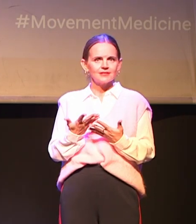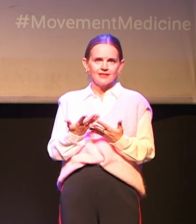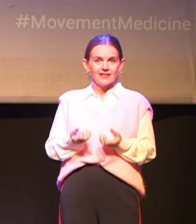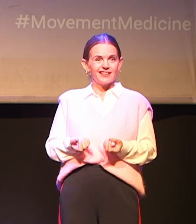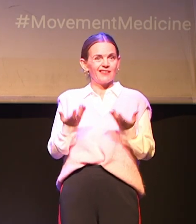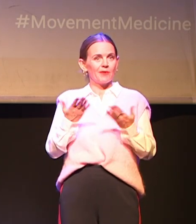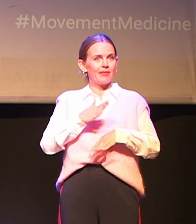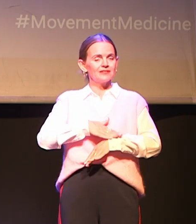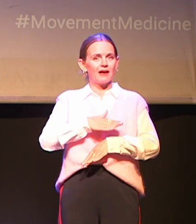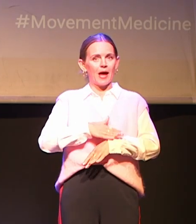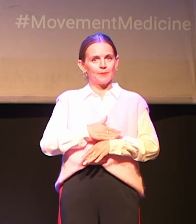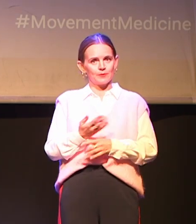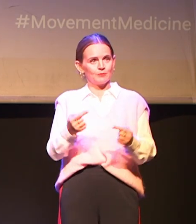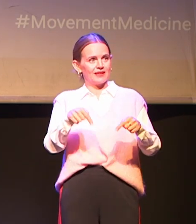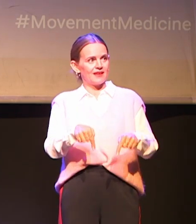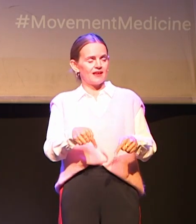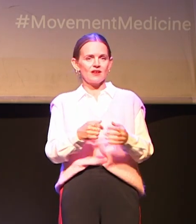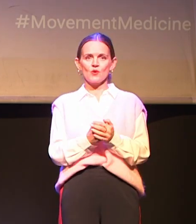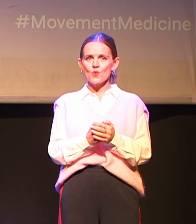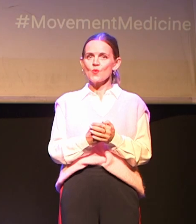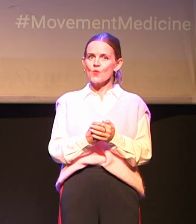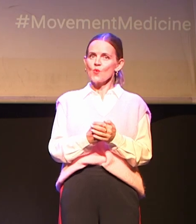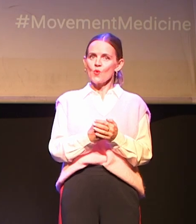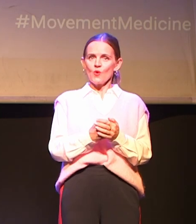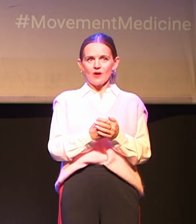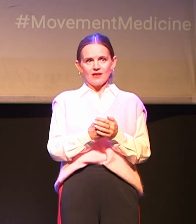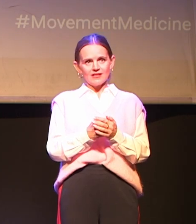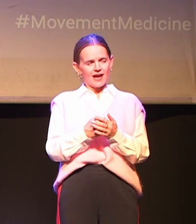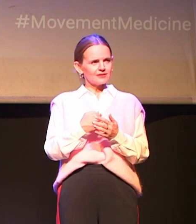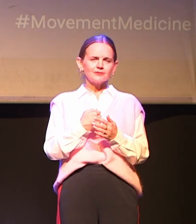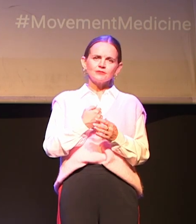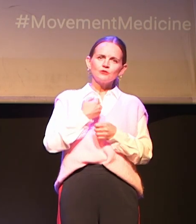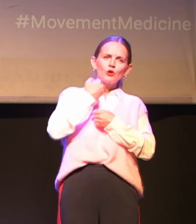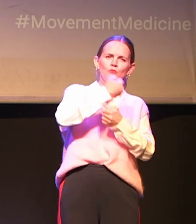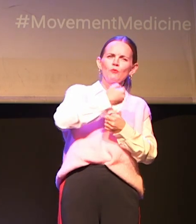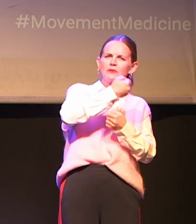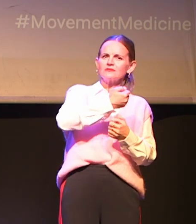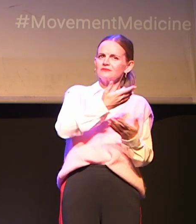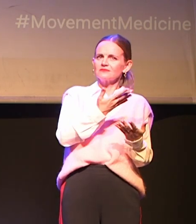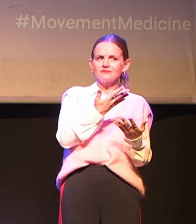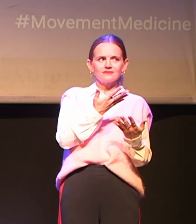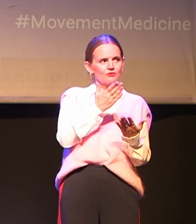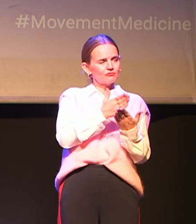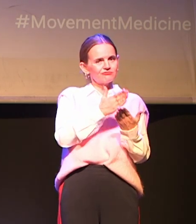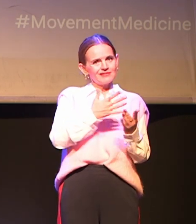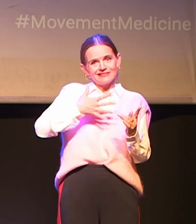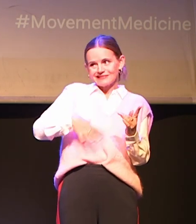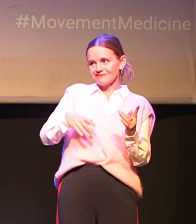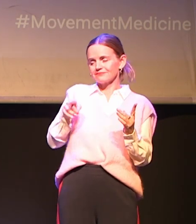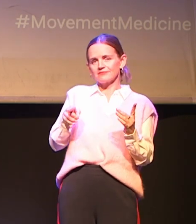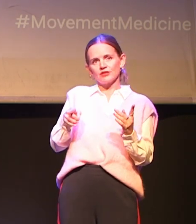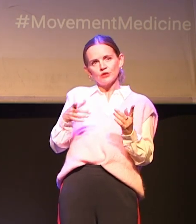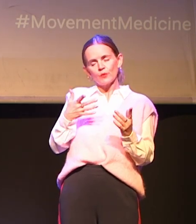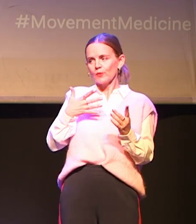is so that fierce generosity that our movements are calling for, and really just wanting to extend a moment to